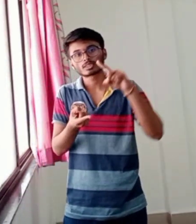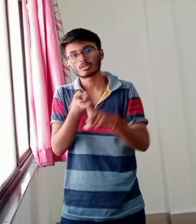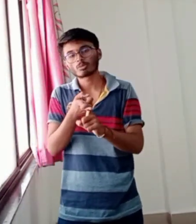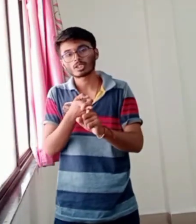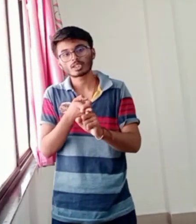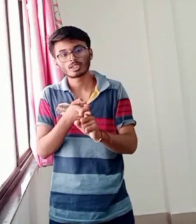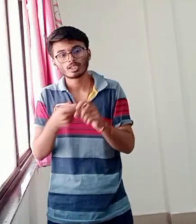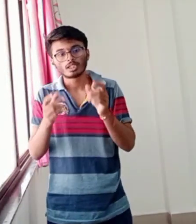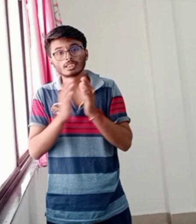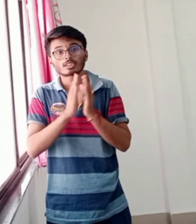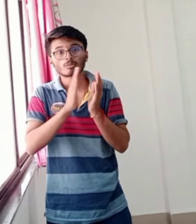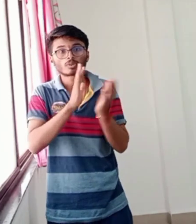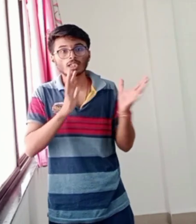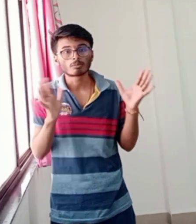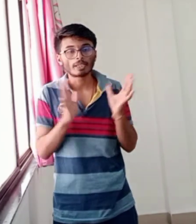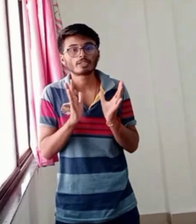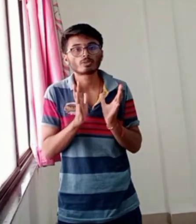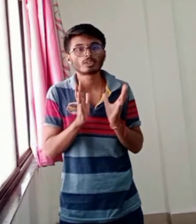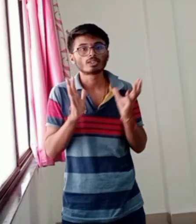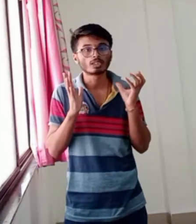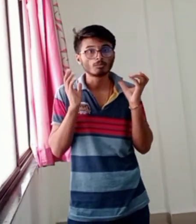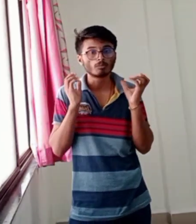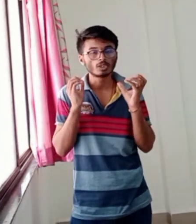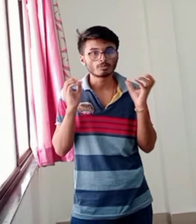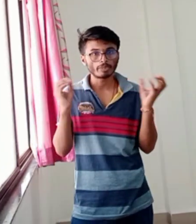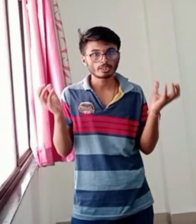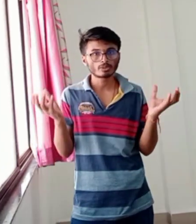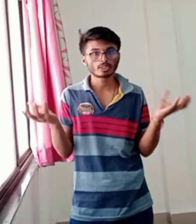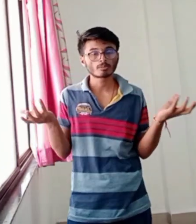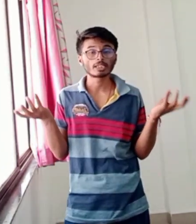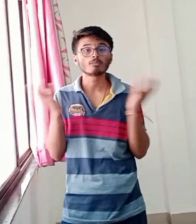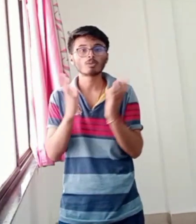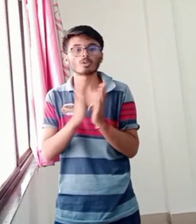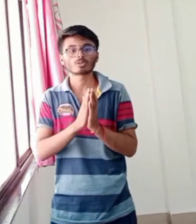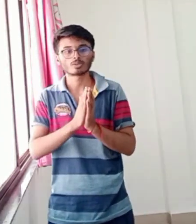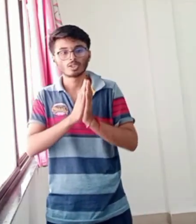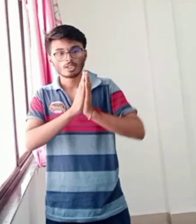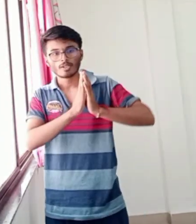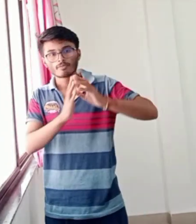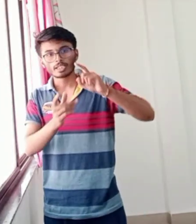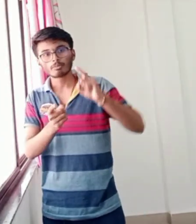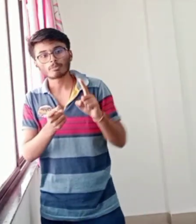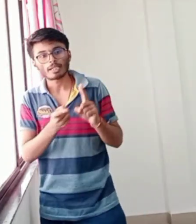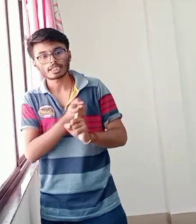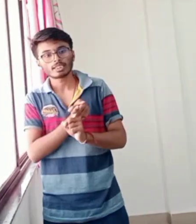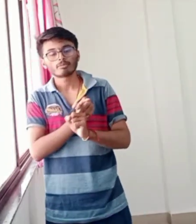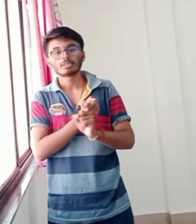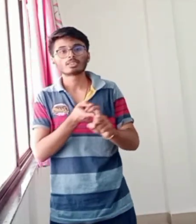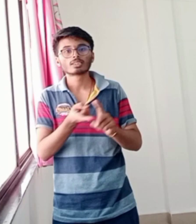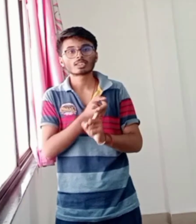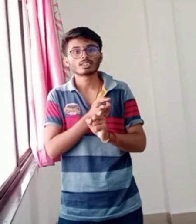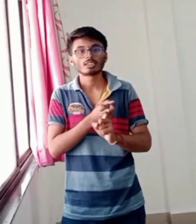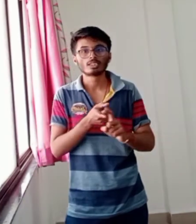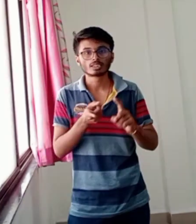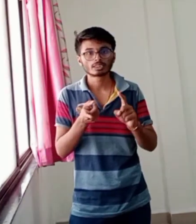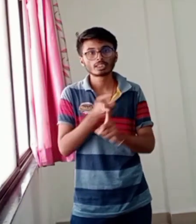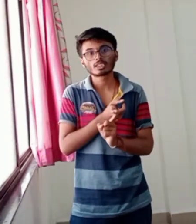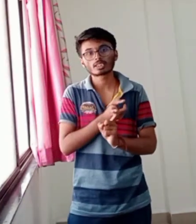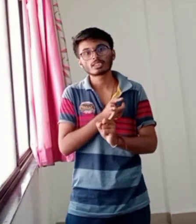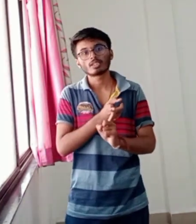component. These components are bind together. Bind together by the bond. So if the pyridine means single ring, which are